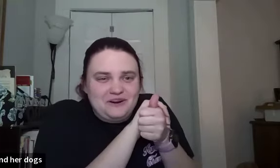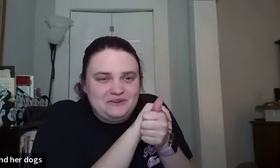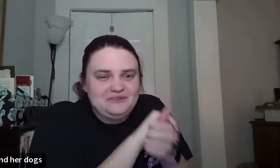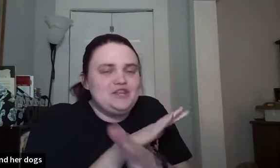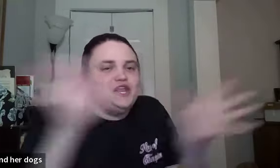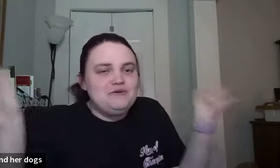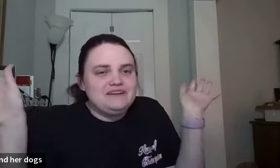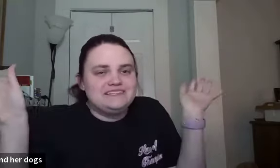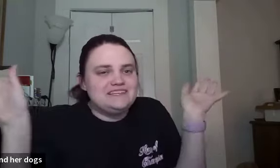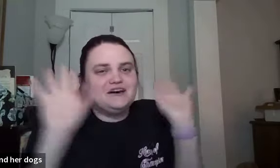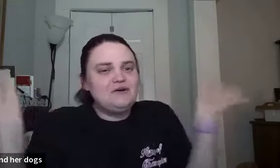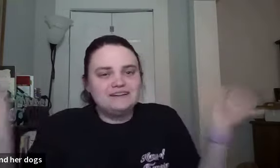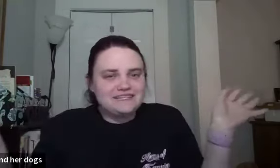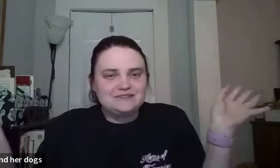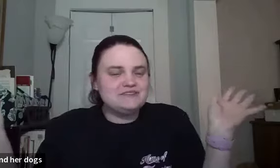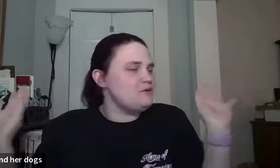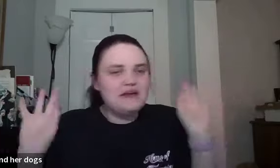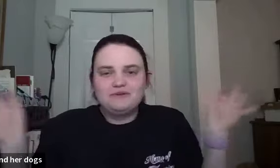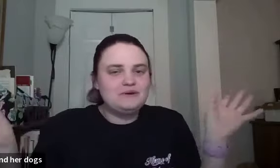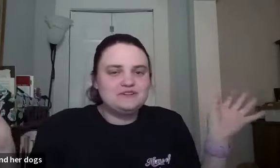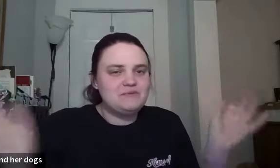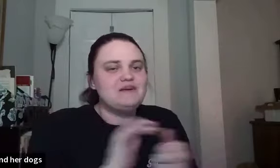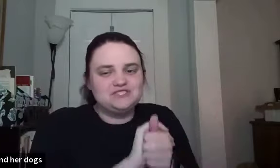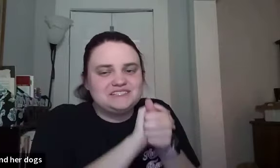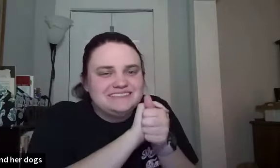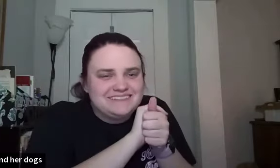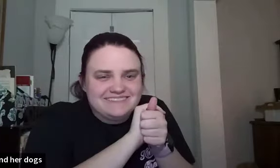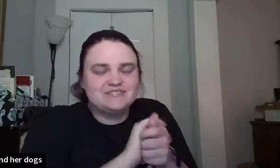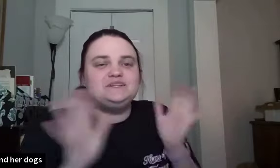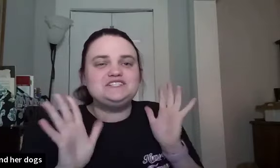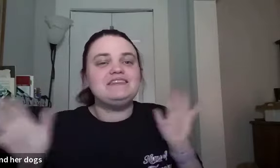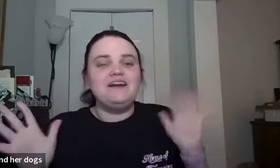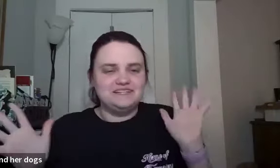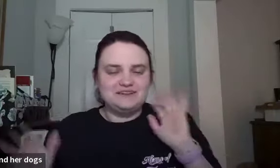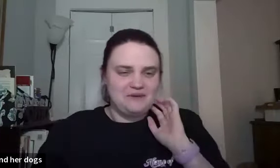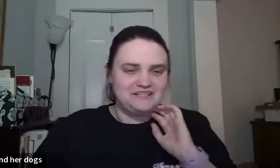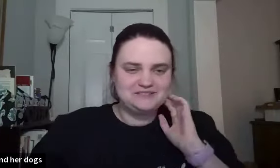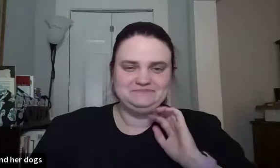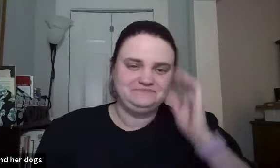turtle. No reason, no context clues of whatever we were talking about. It was just turtle because we just loved it so much.